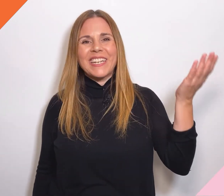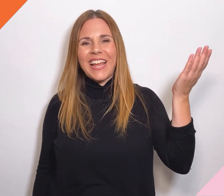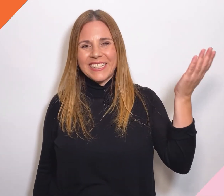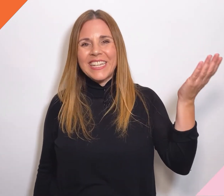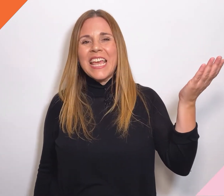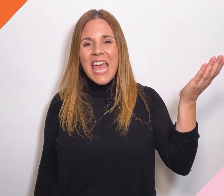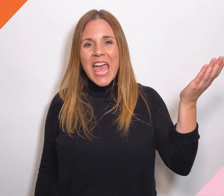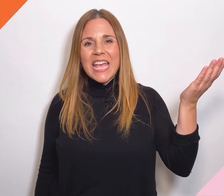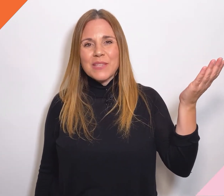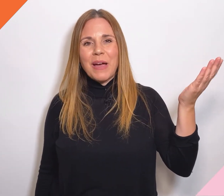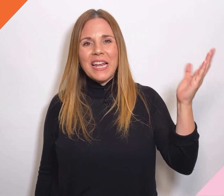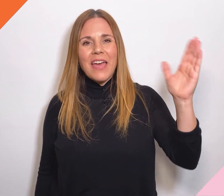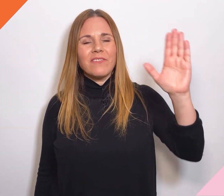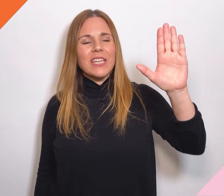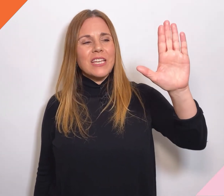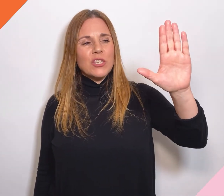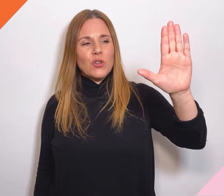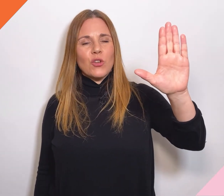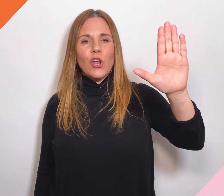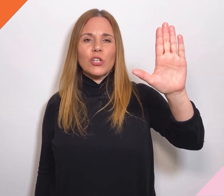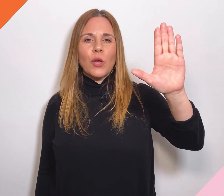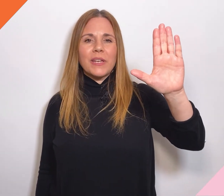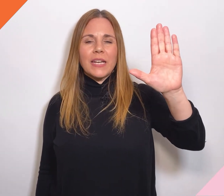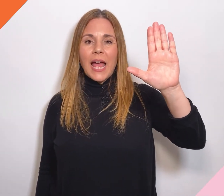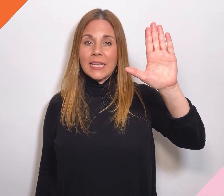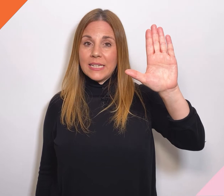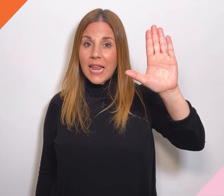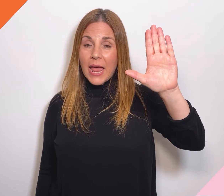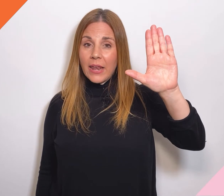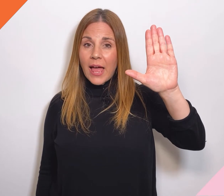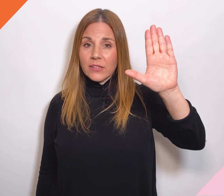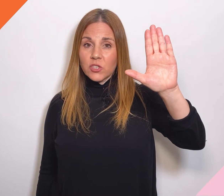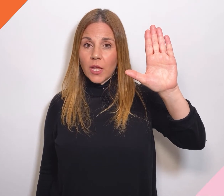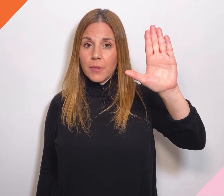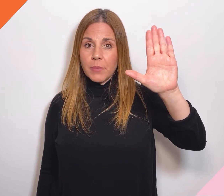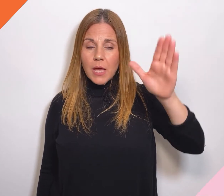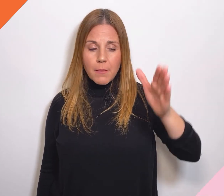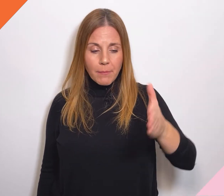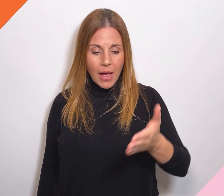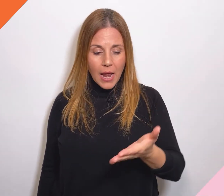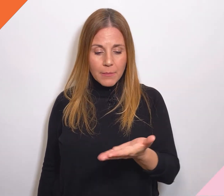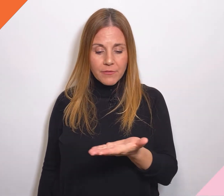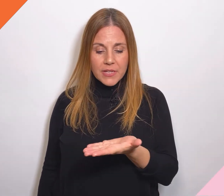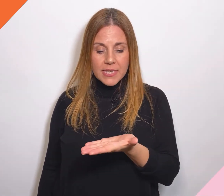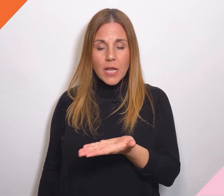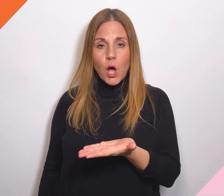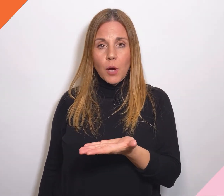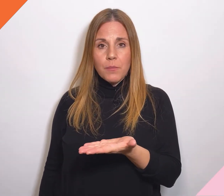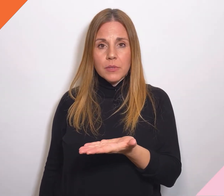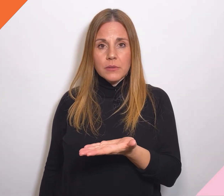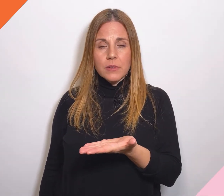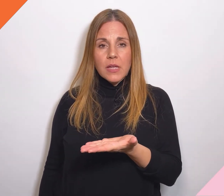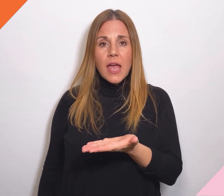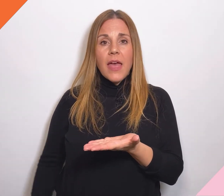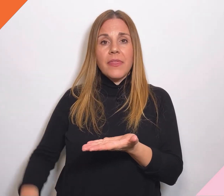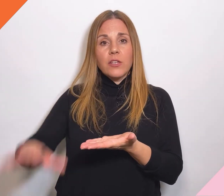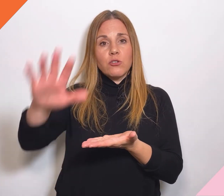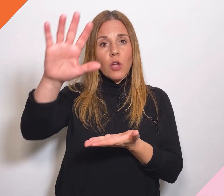hand is my left. So your non-dominant hand in L hand shape, palm facing up, and then your